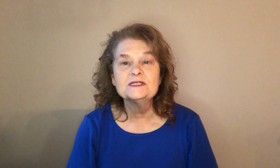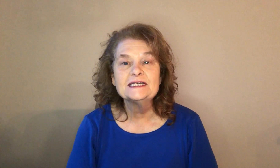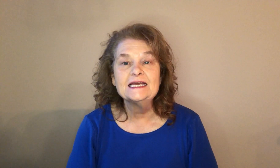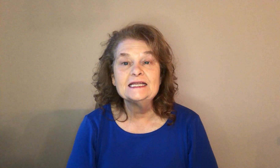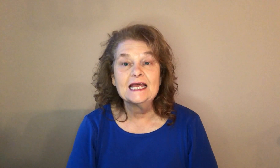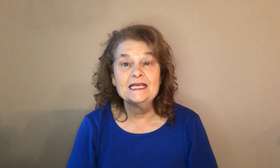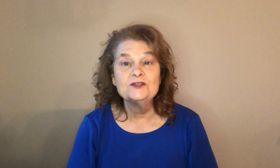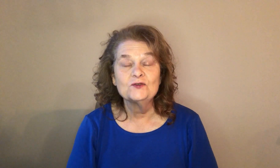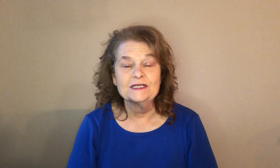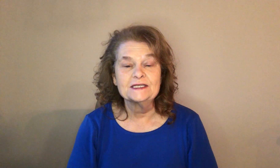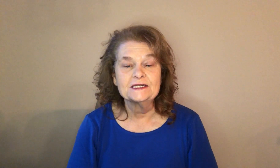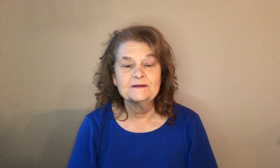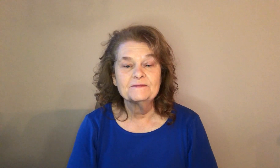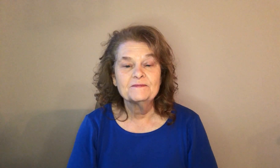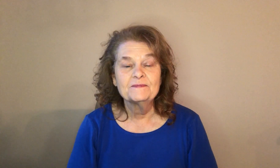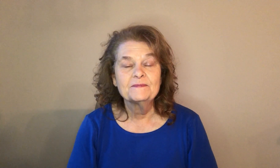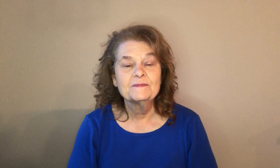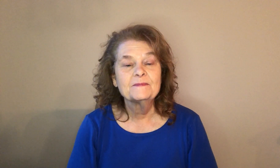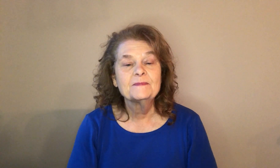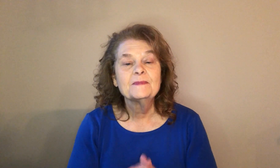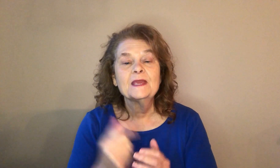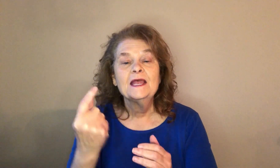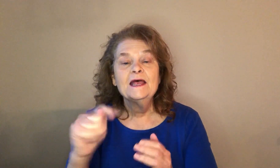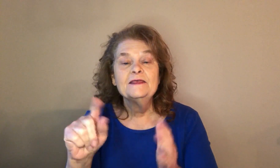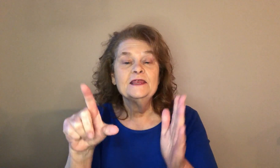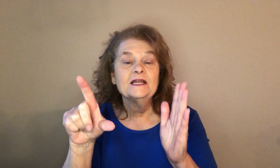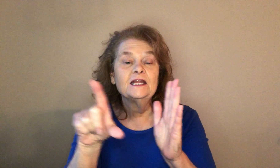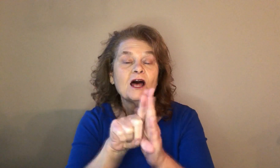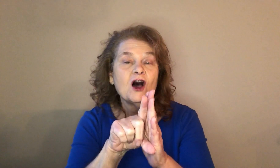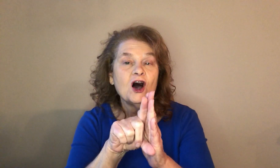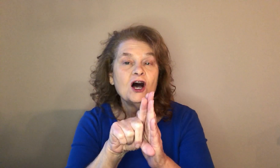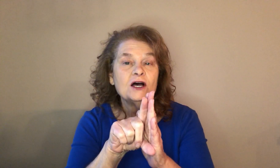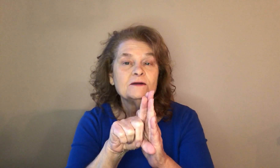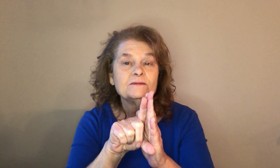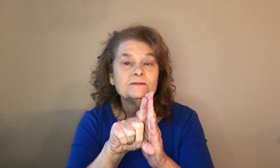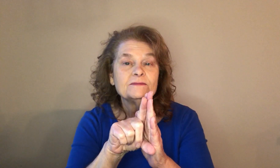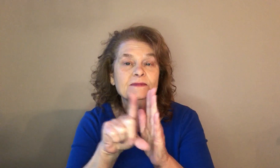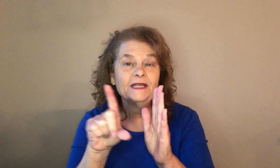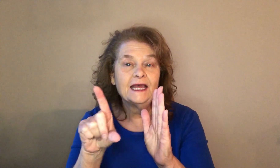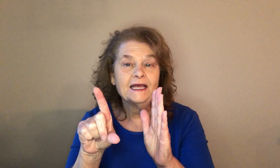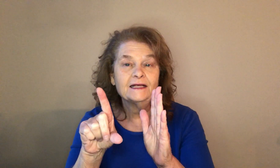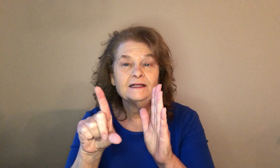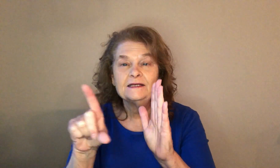8% interest. The law, the L,